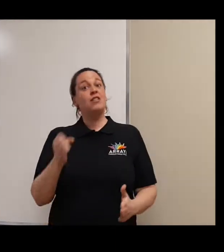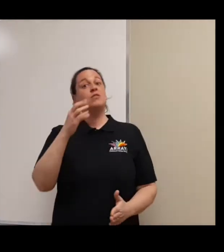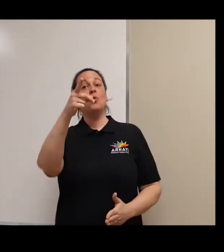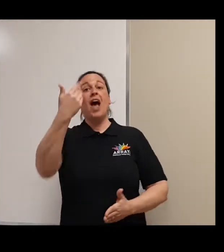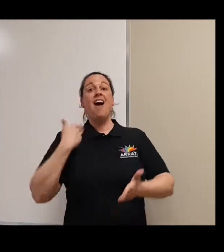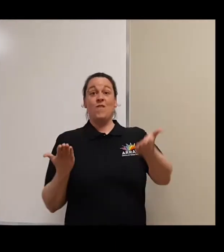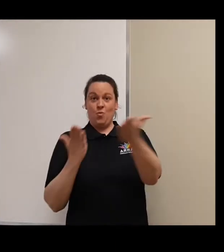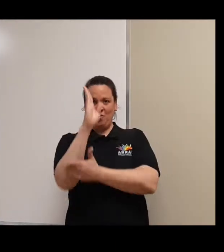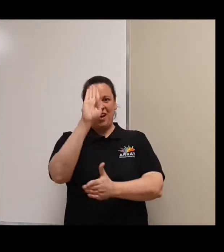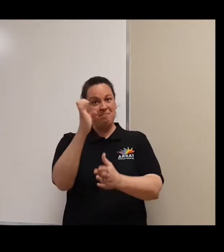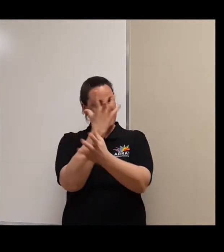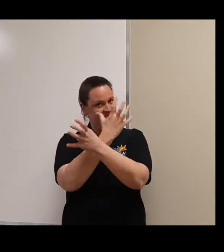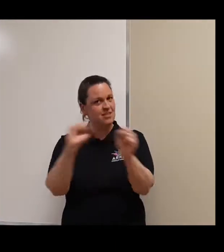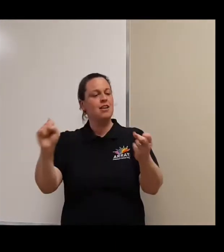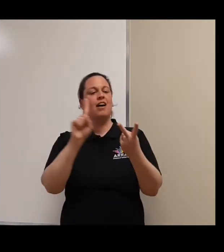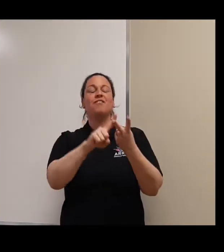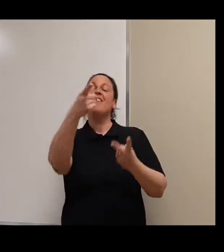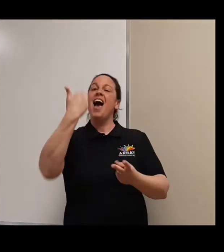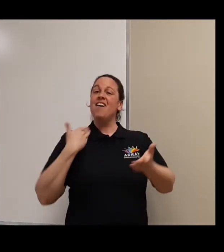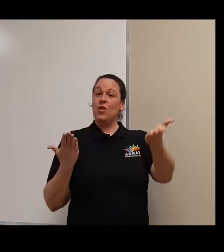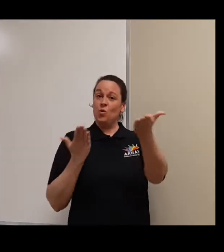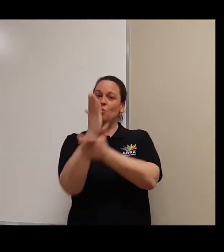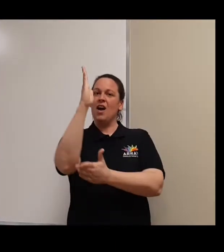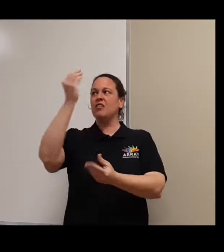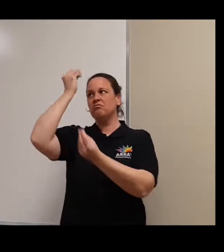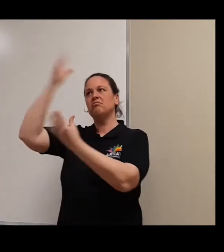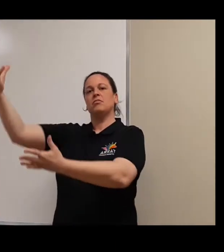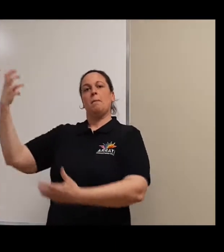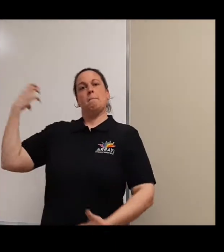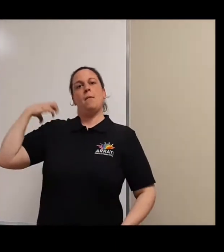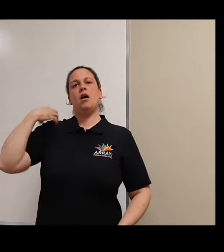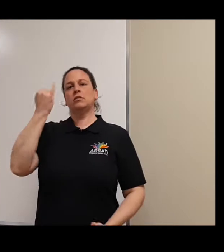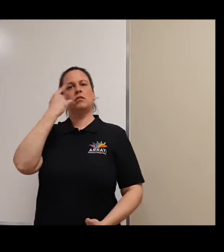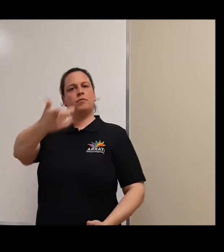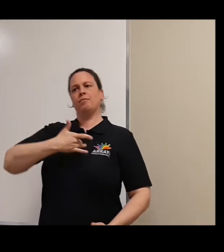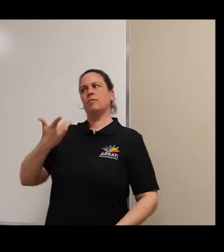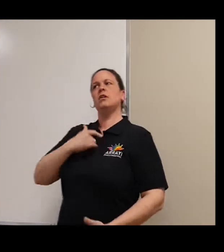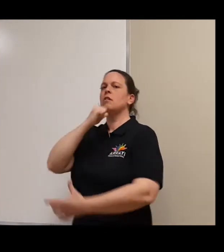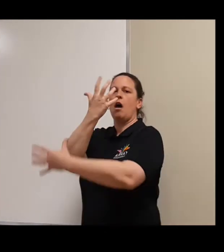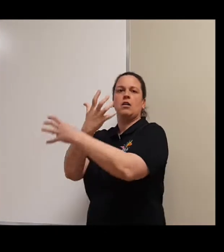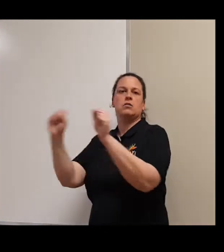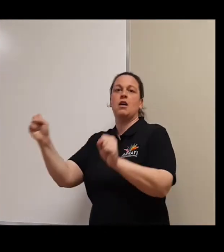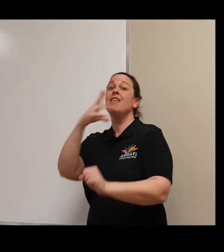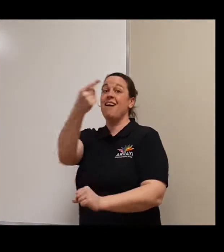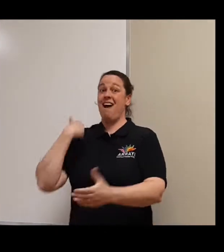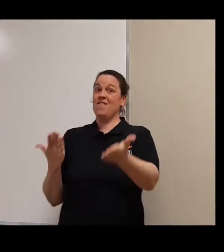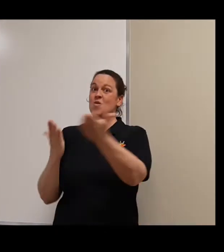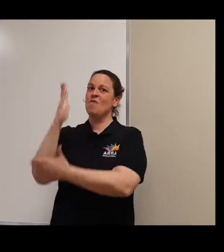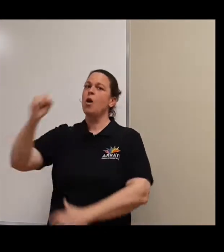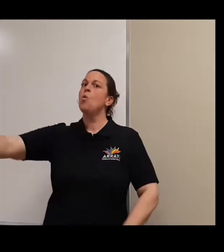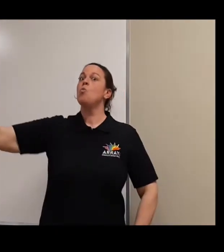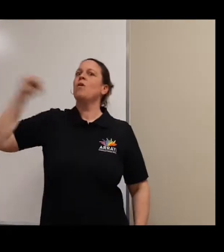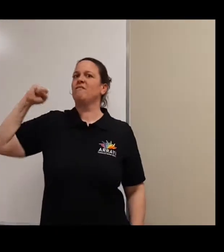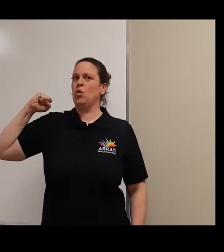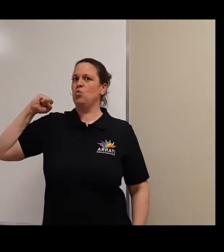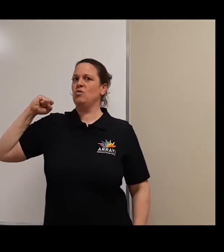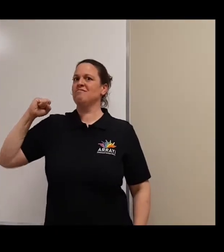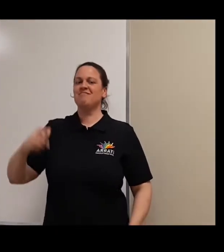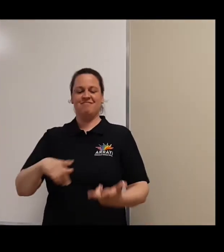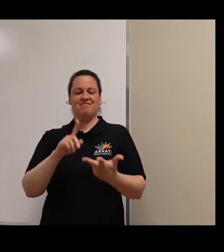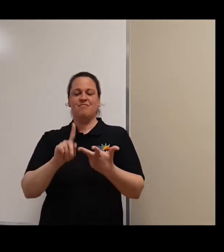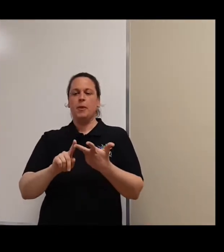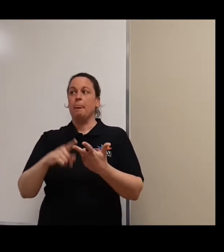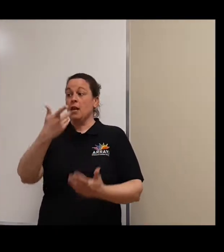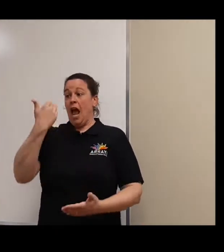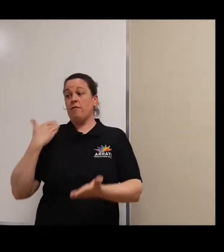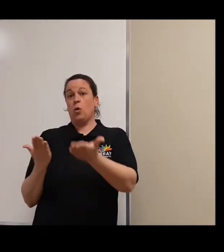safe at work. You have the right to tell your supervisor that your work isn't safe, and you have the right to refuse to do work that